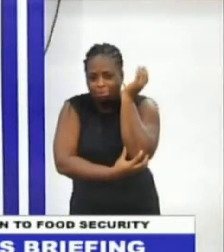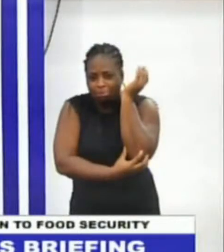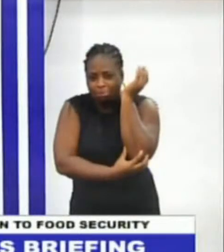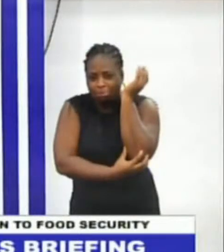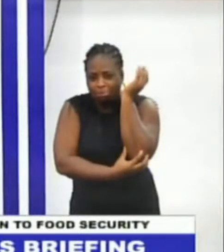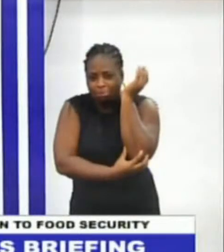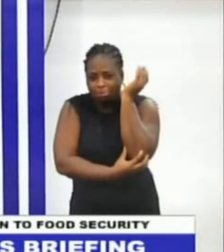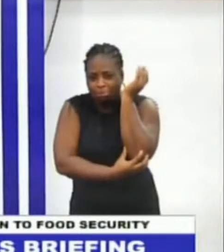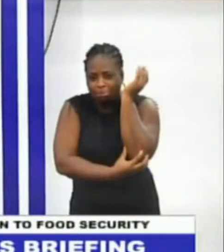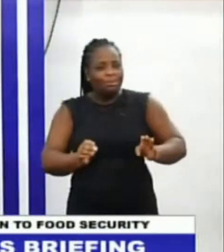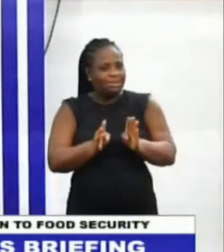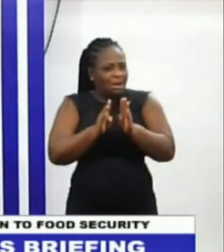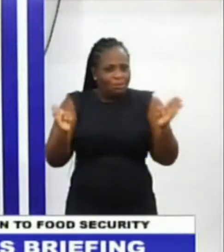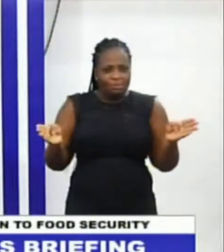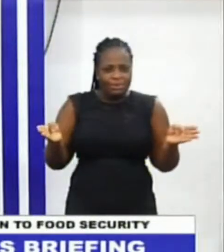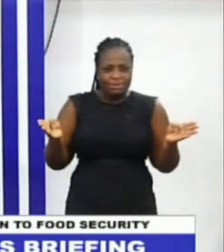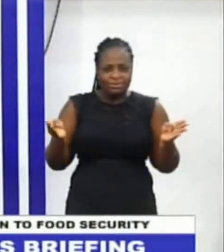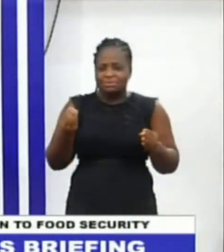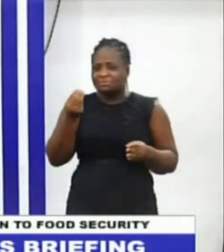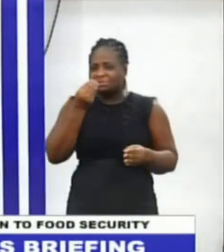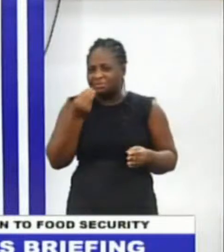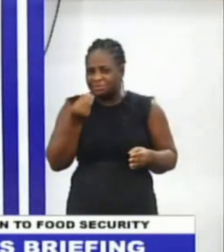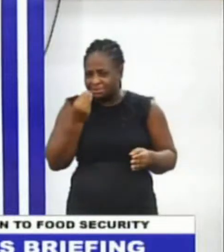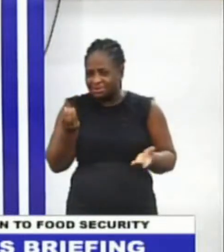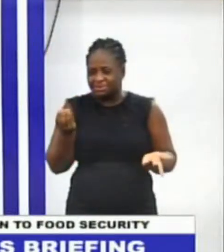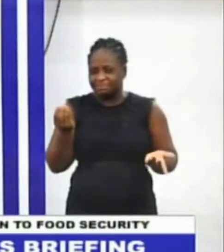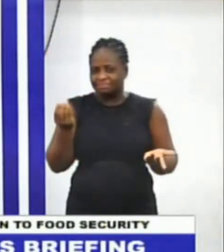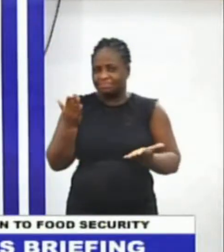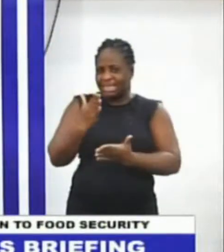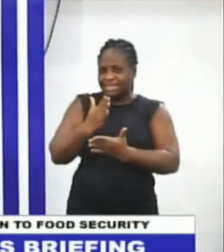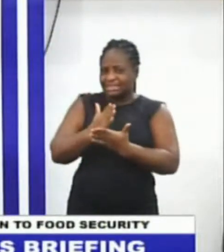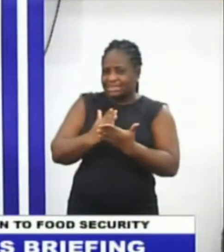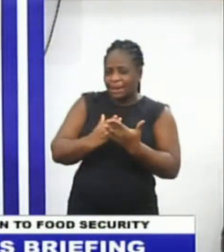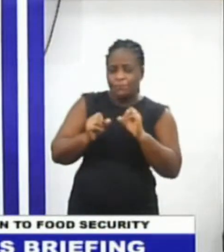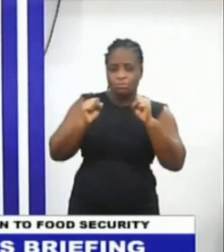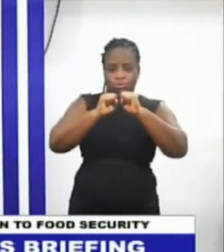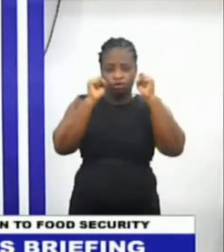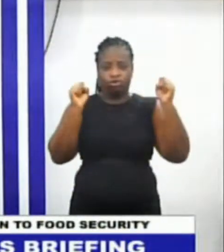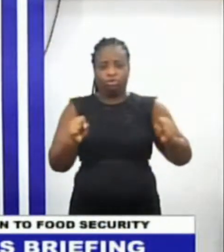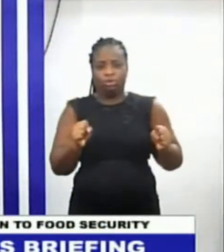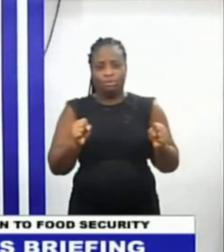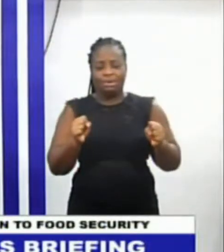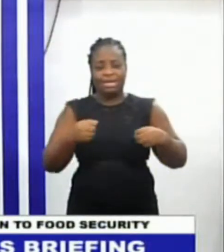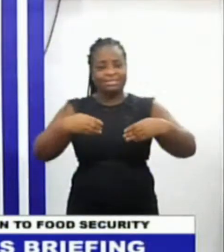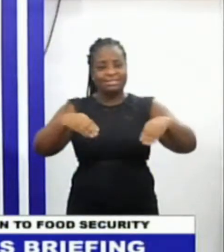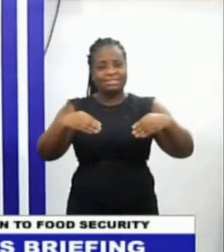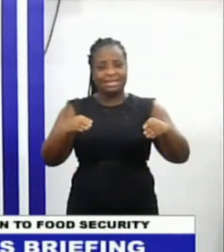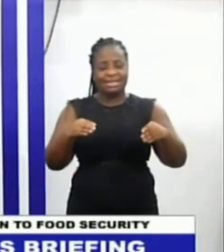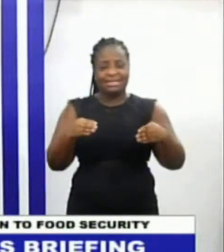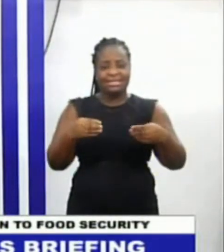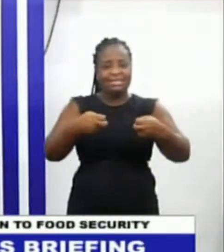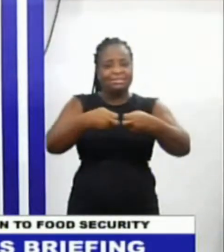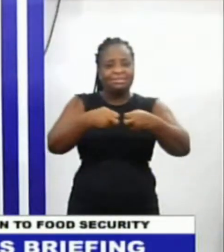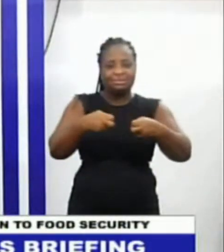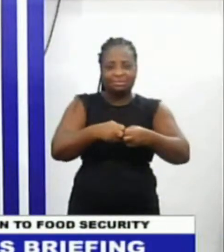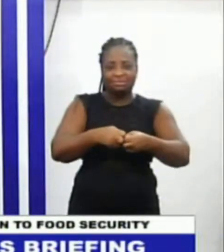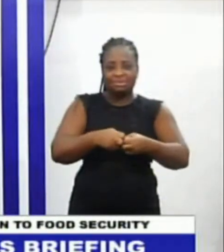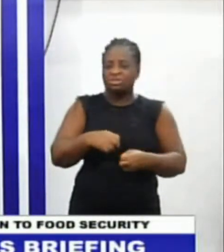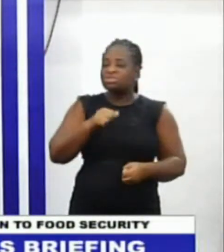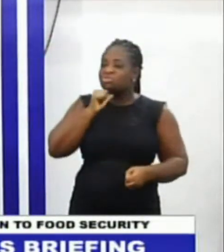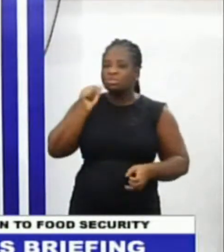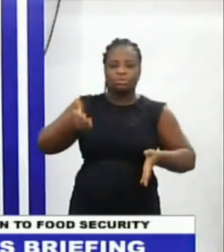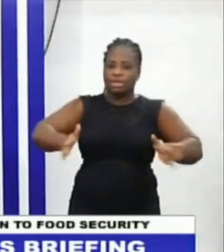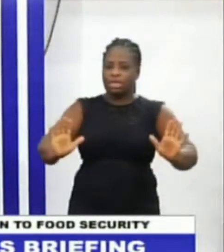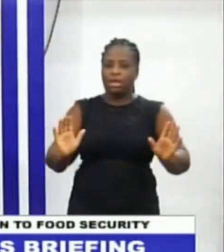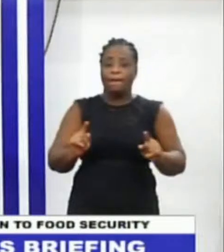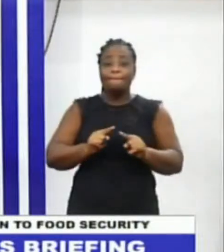are open for food. Some supermarkets are selling electronics and so on. Those will not be allowed. But the